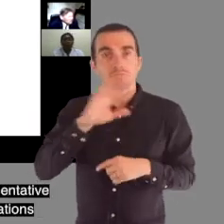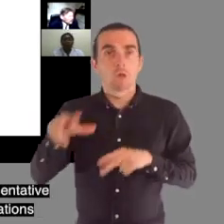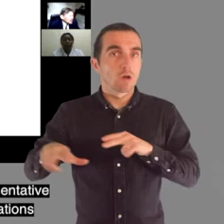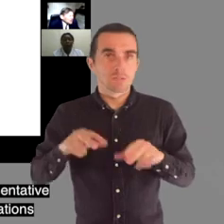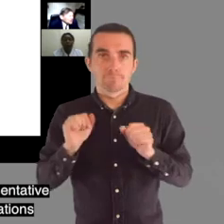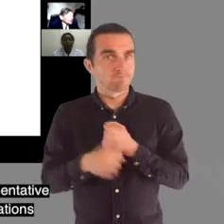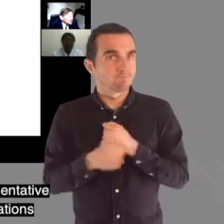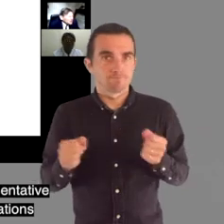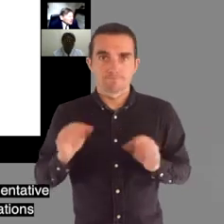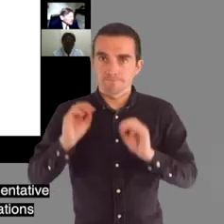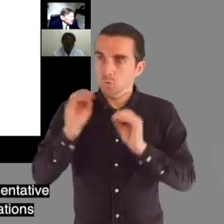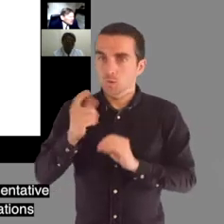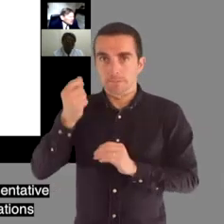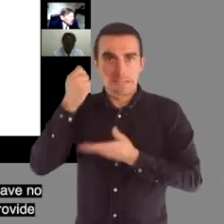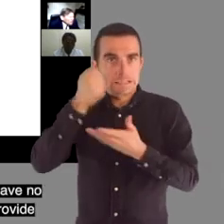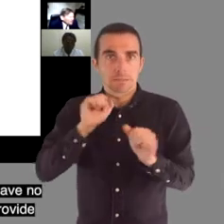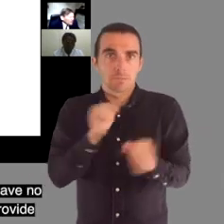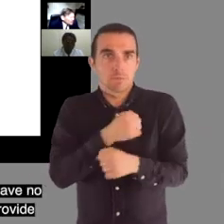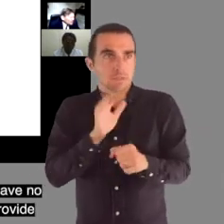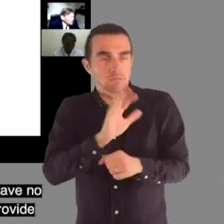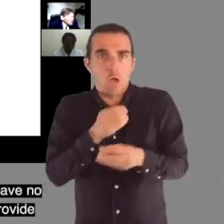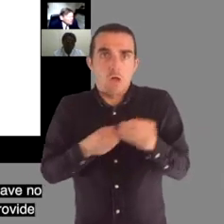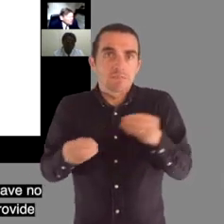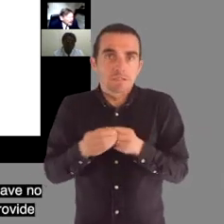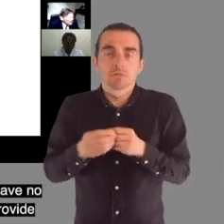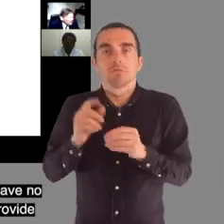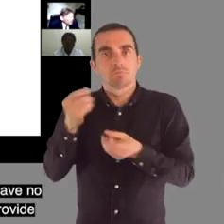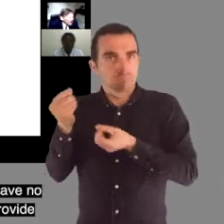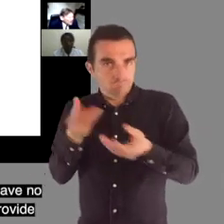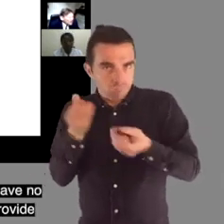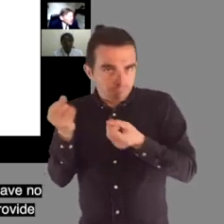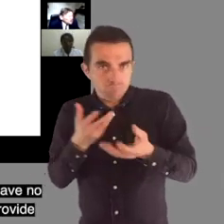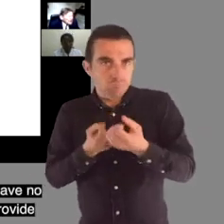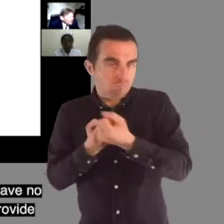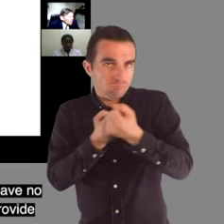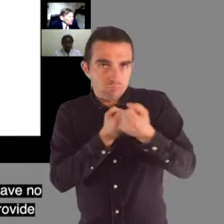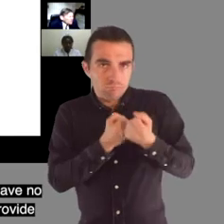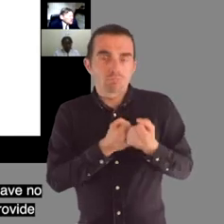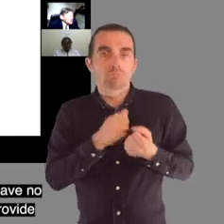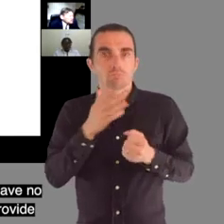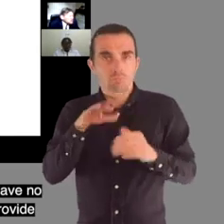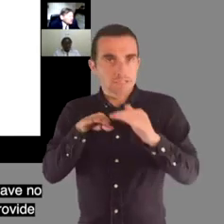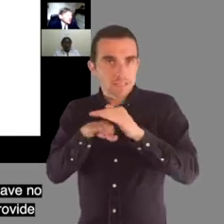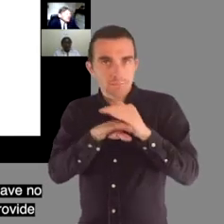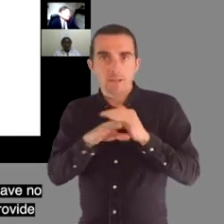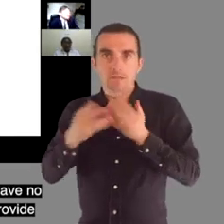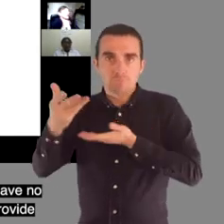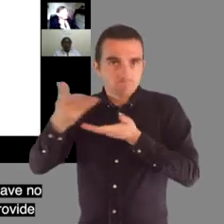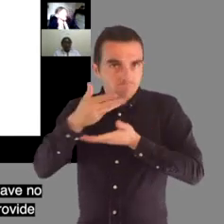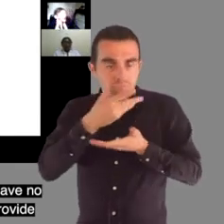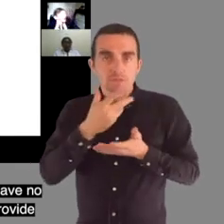representative organizations if those organizations cannot function because they have no funding to have an office, to